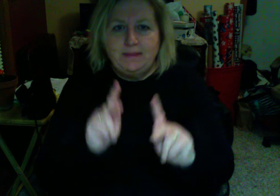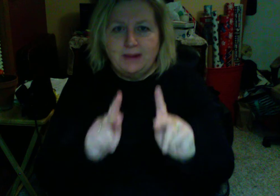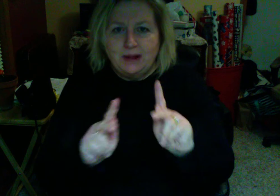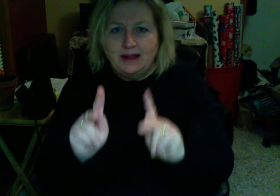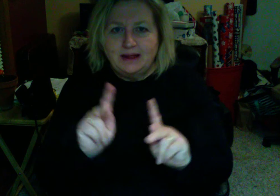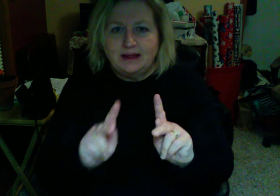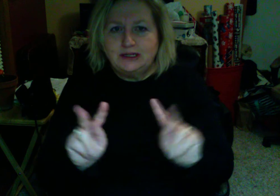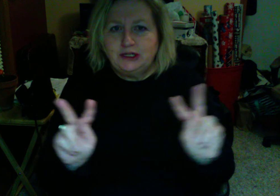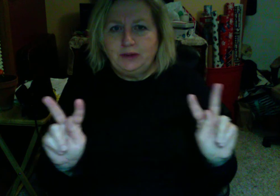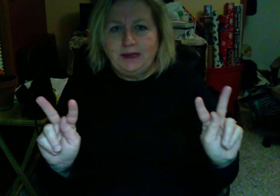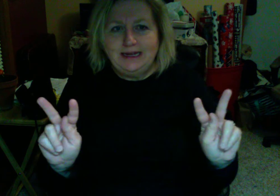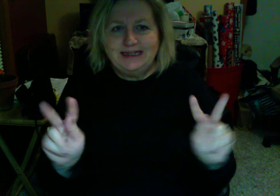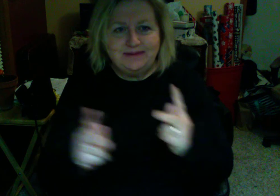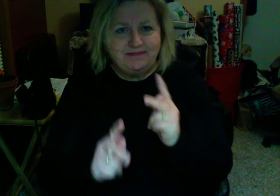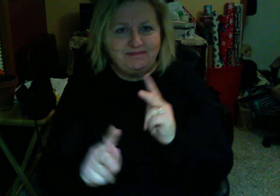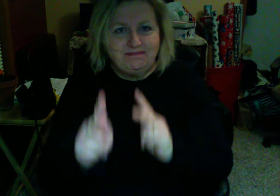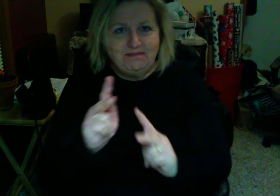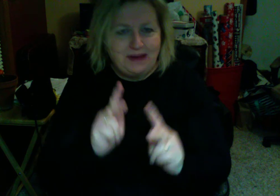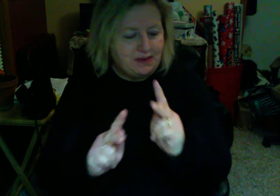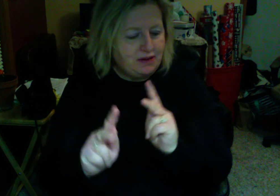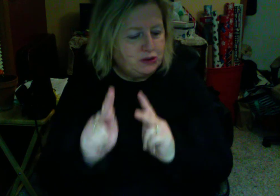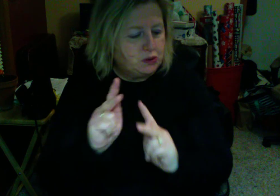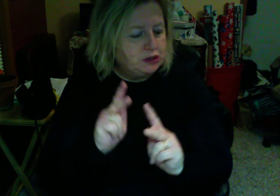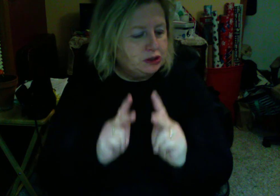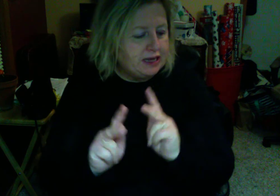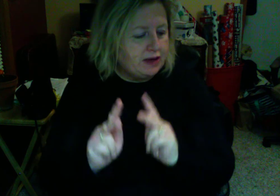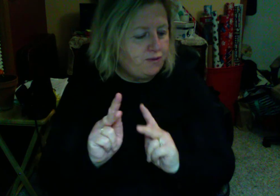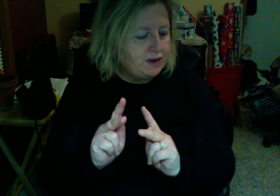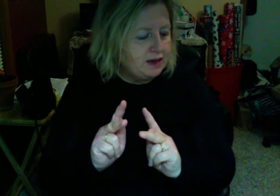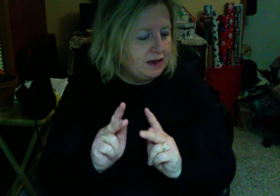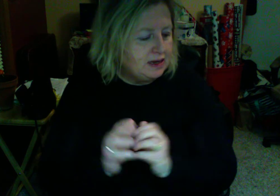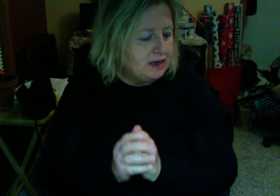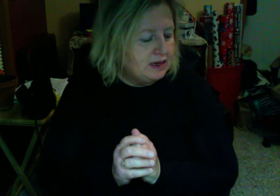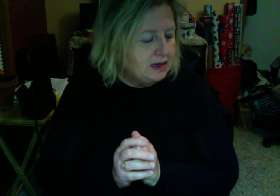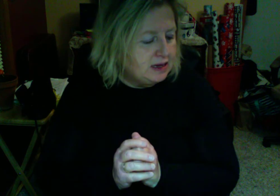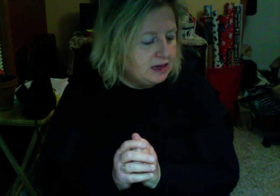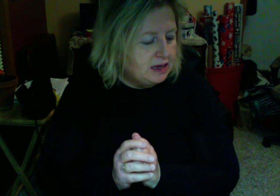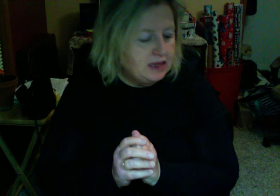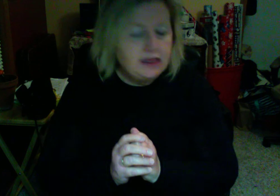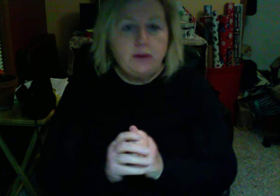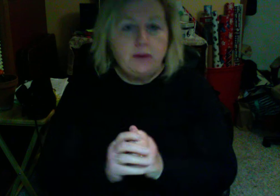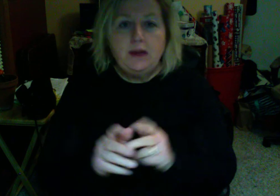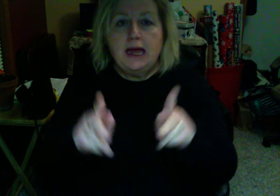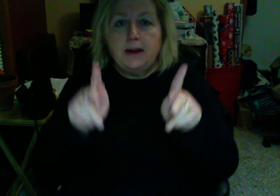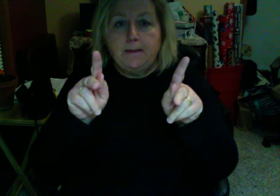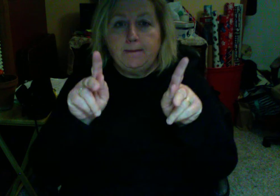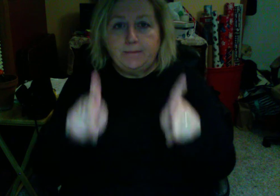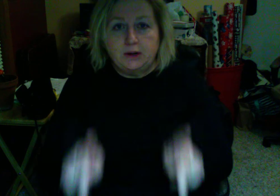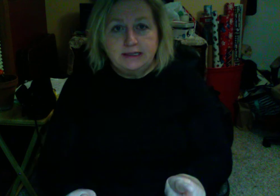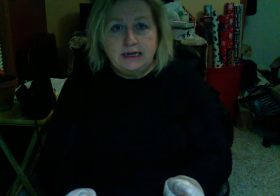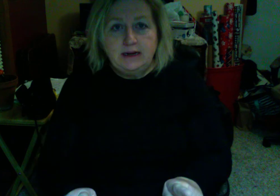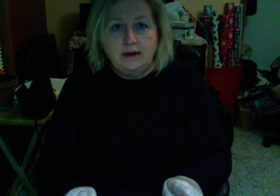People, it's two P's. People, towards yourself. Then we had person